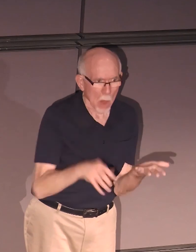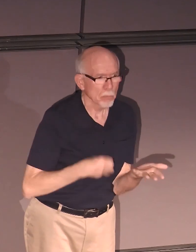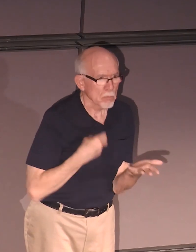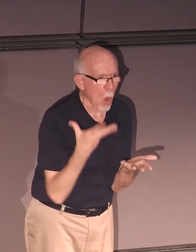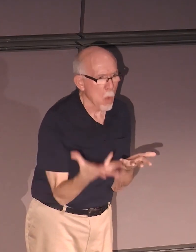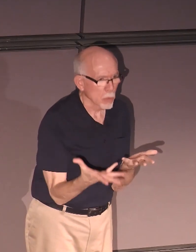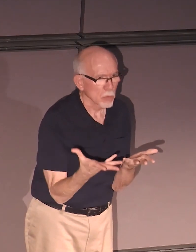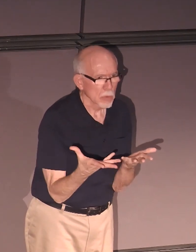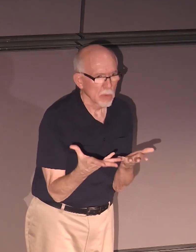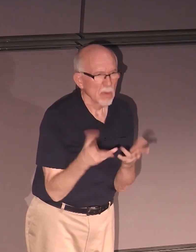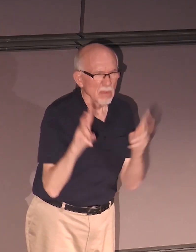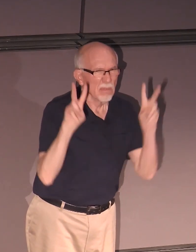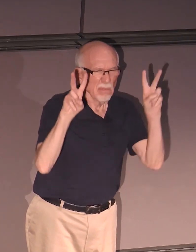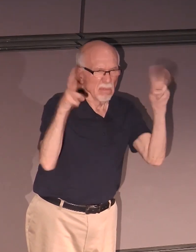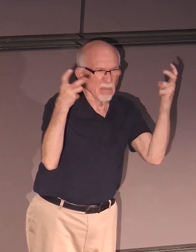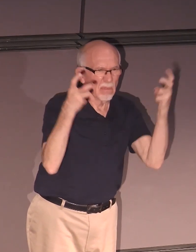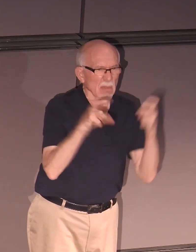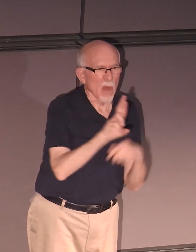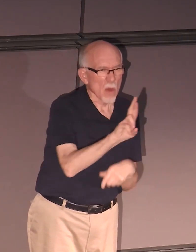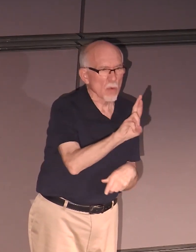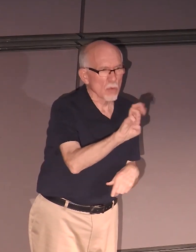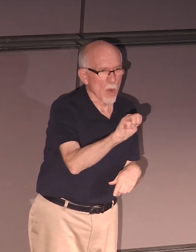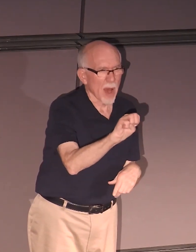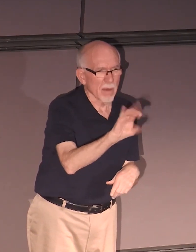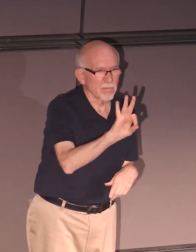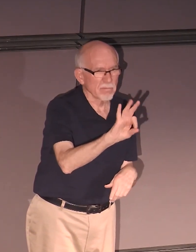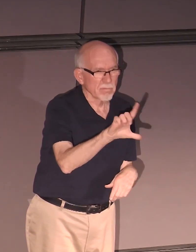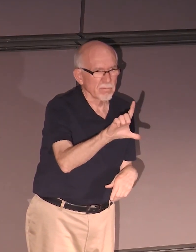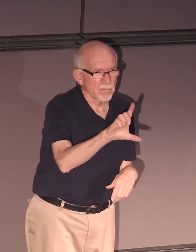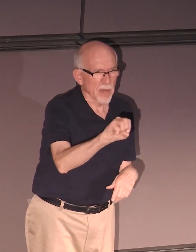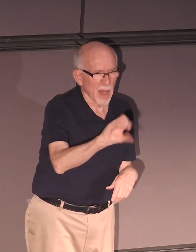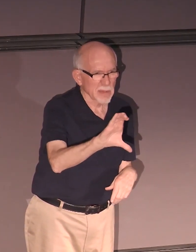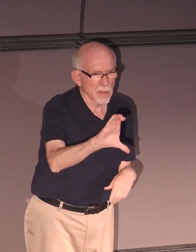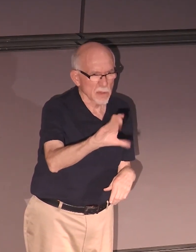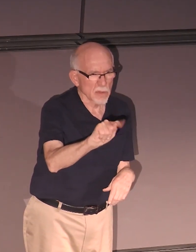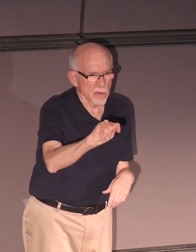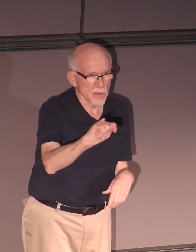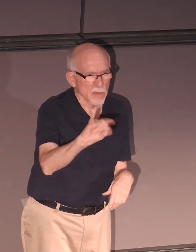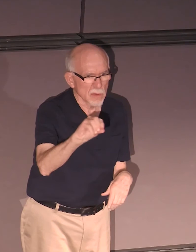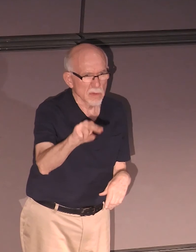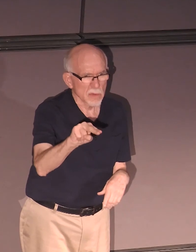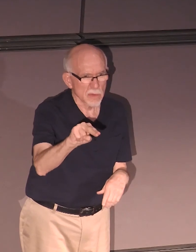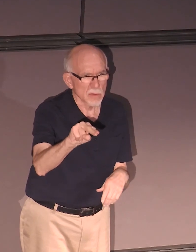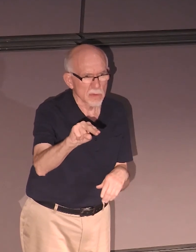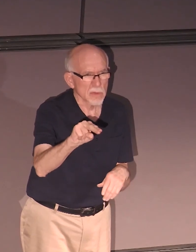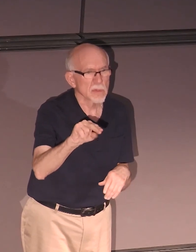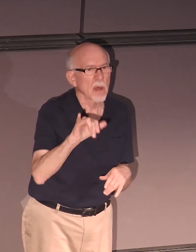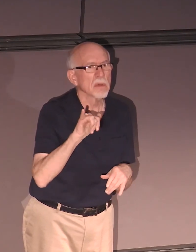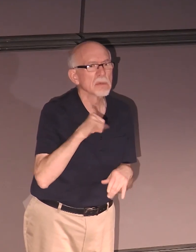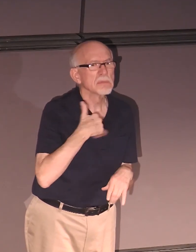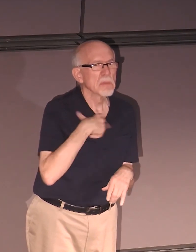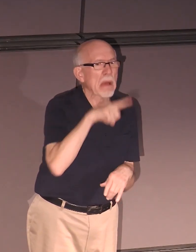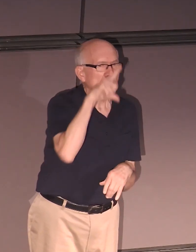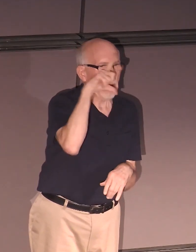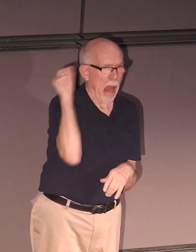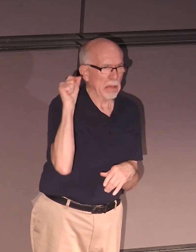But first I want to give you some background about why I came up with it. It's called Reflection.